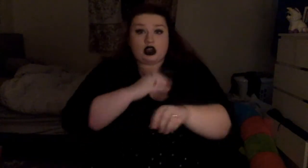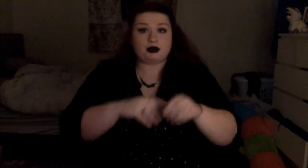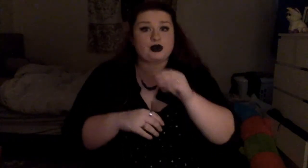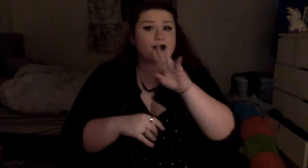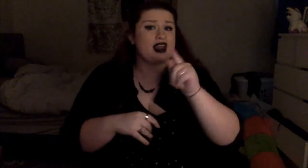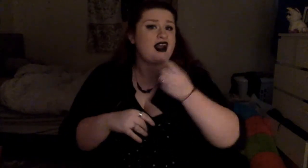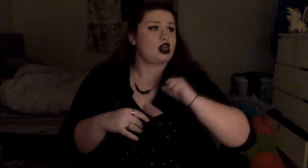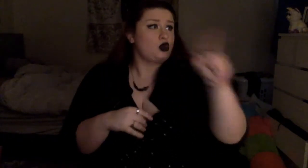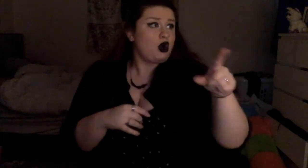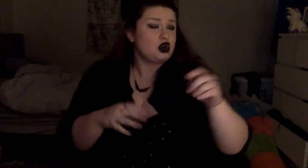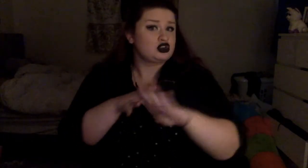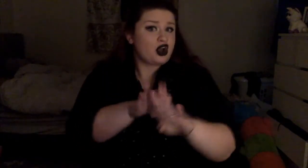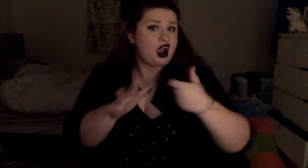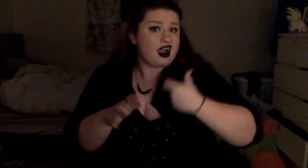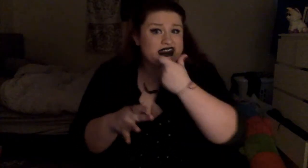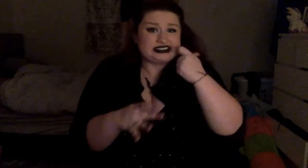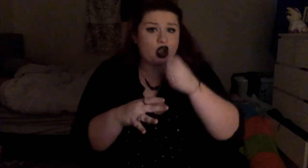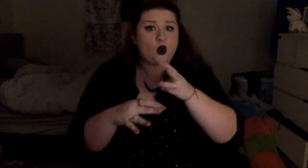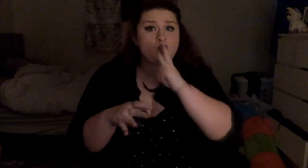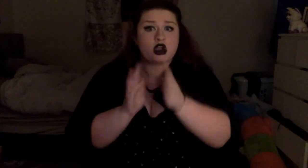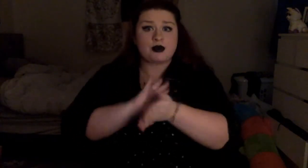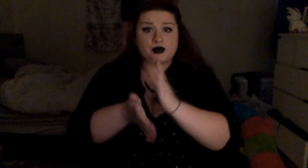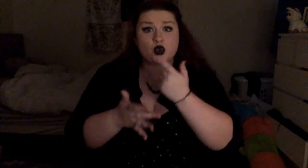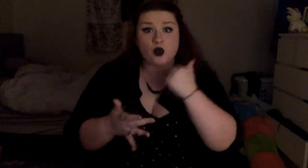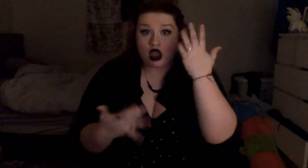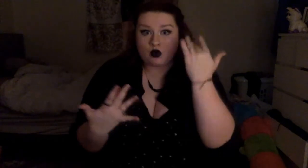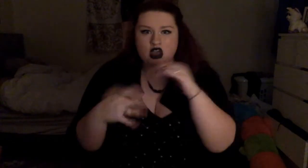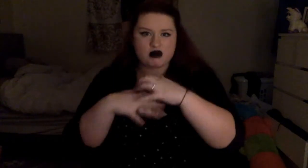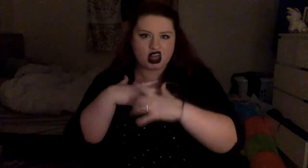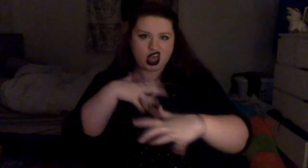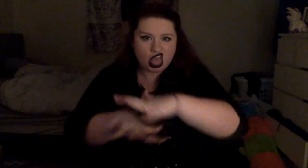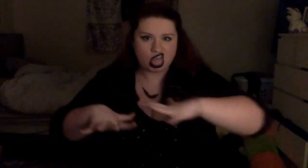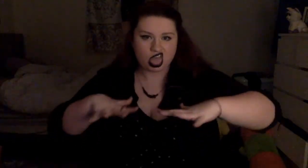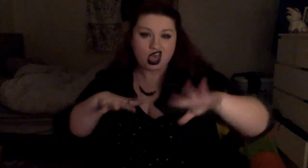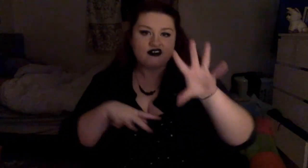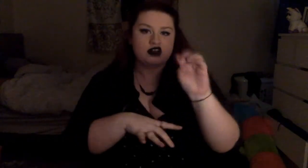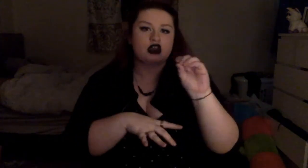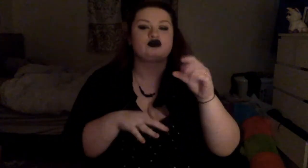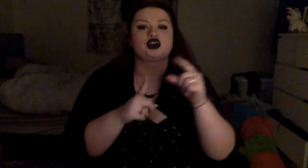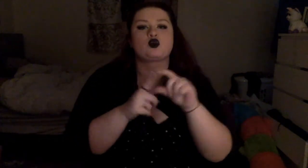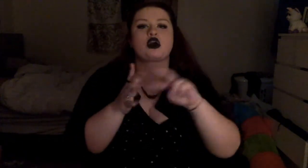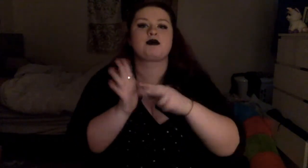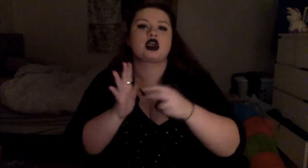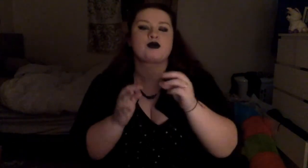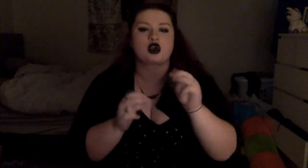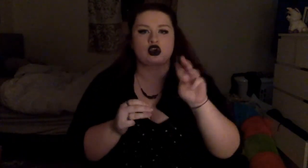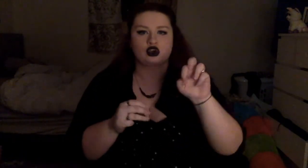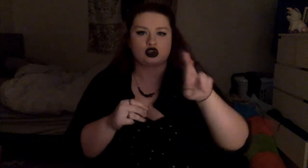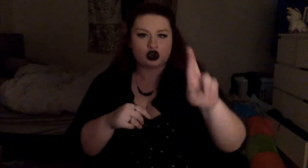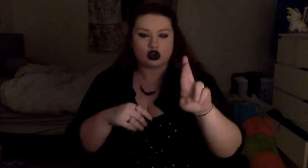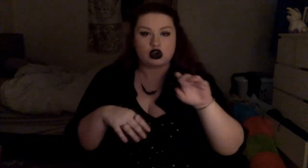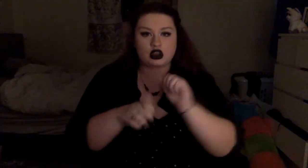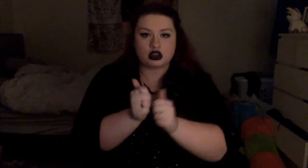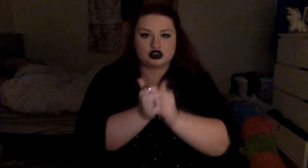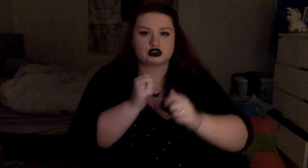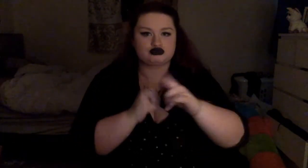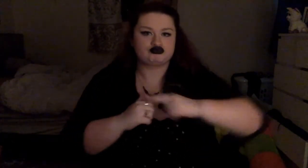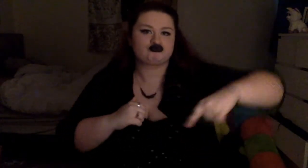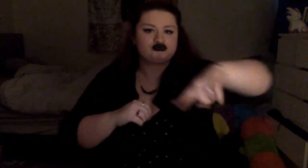deep. Throw the bait, catch the shark, bleed the water red. 50 words for murder, and I'm every